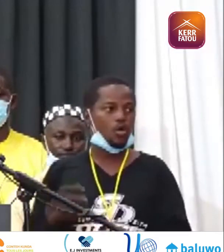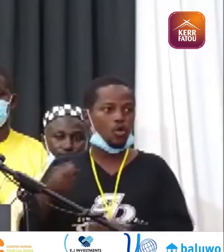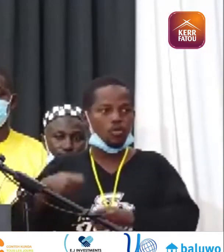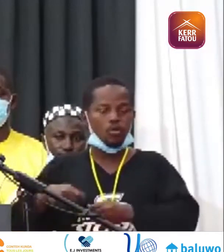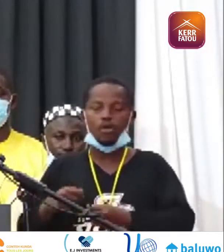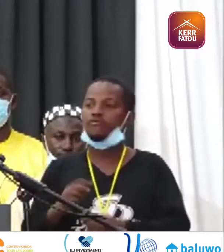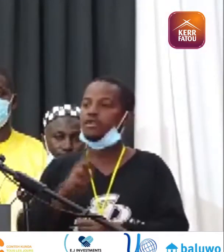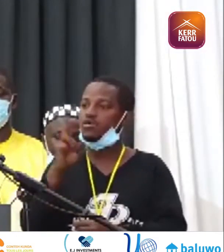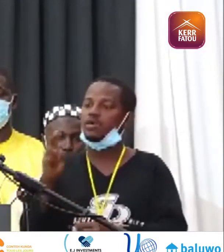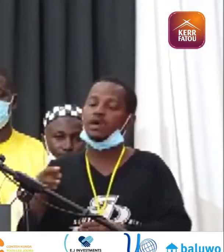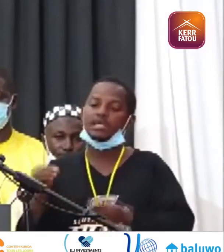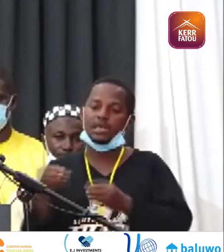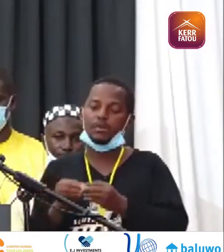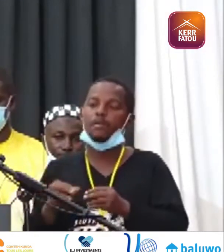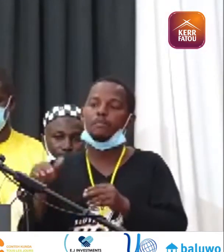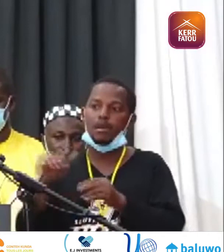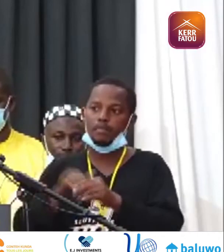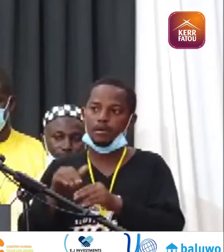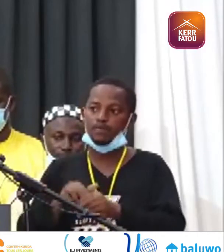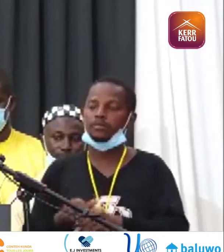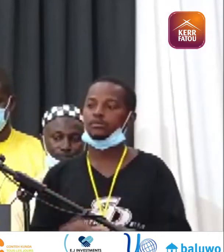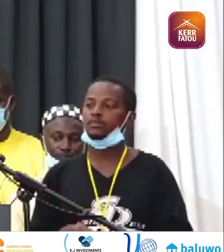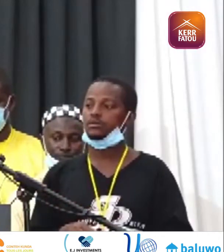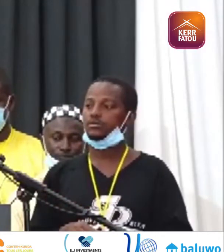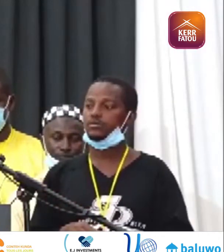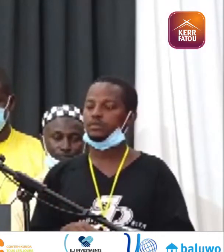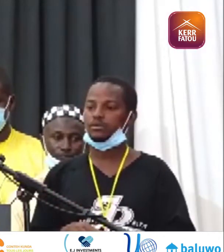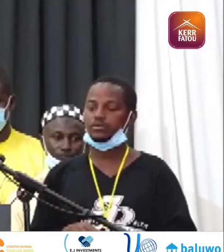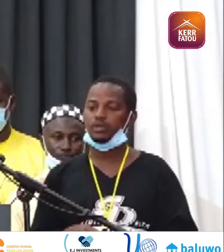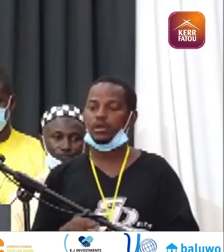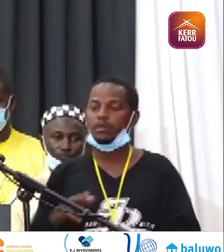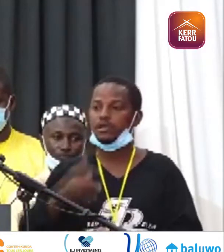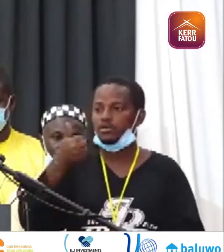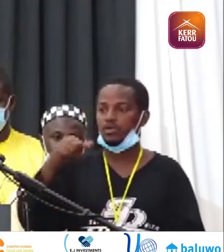contributions of National Assembly members amounting to